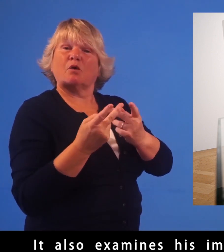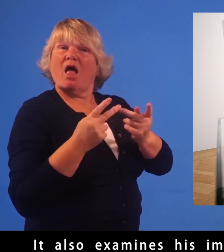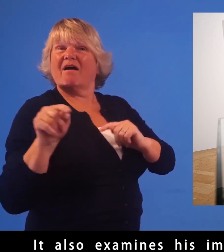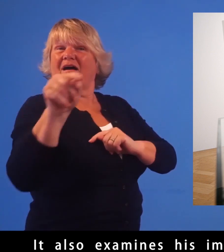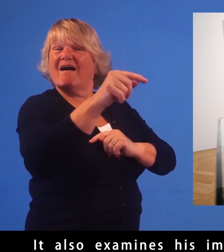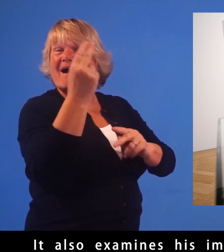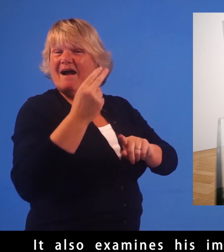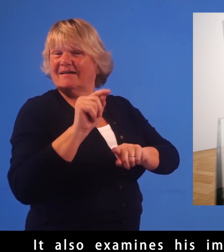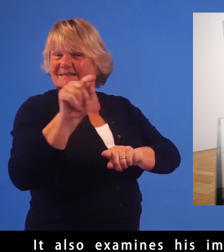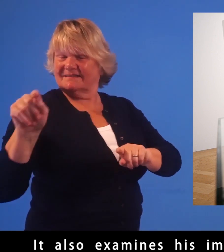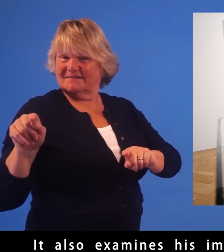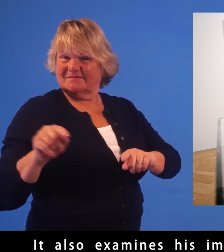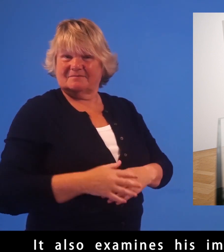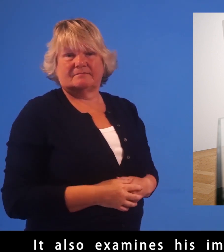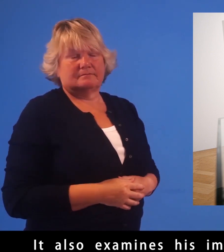artists.